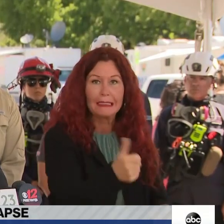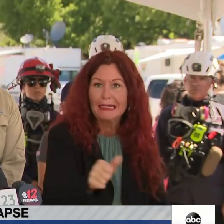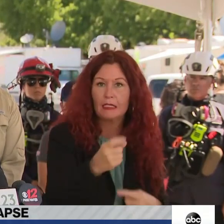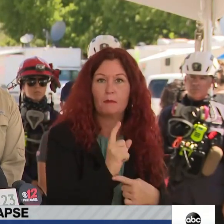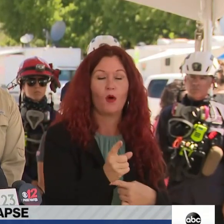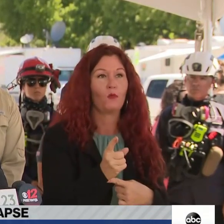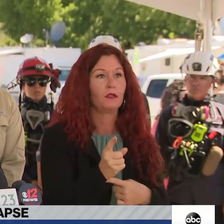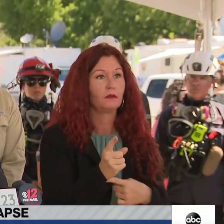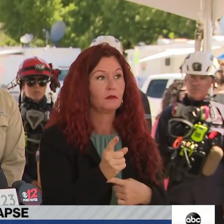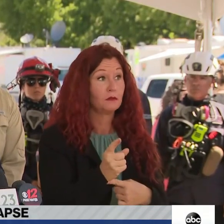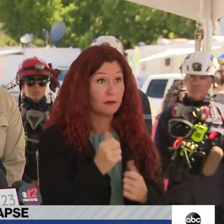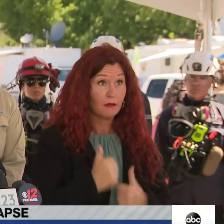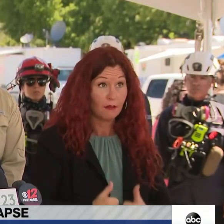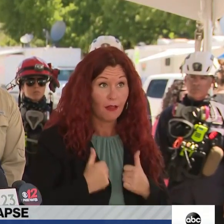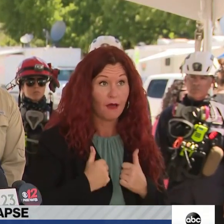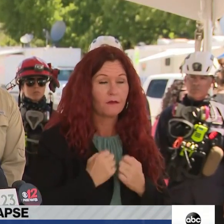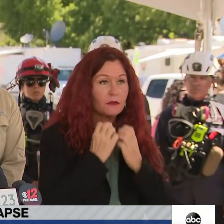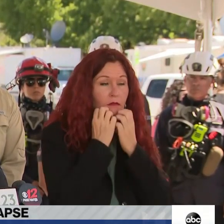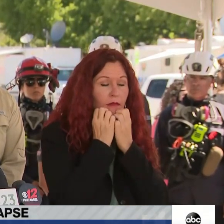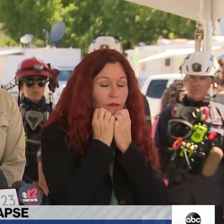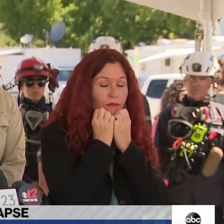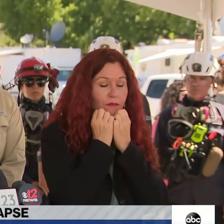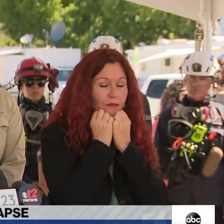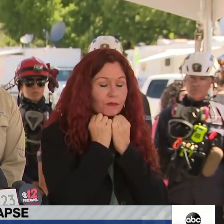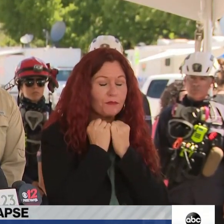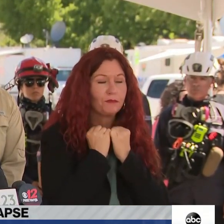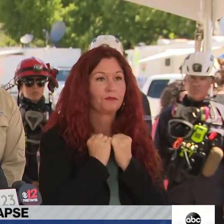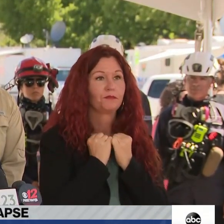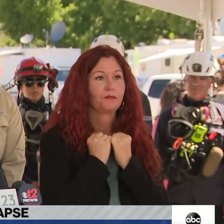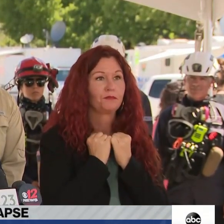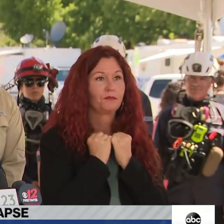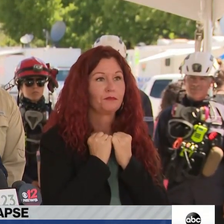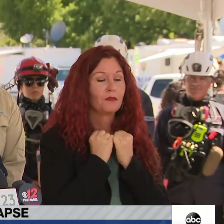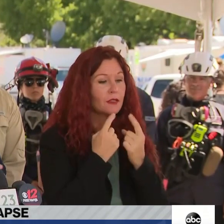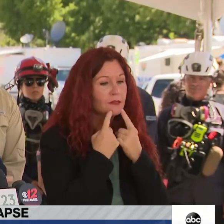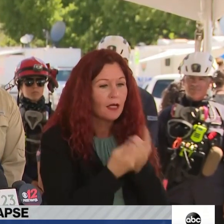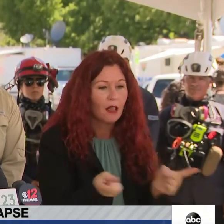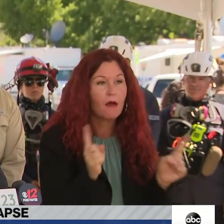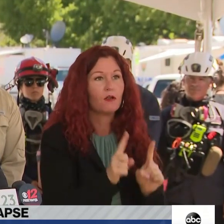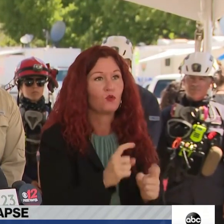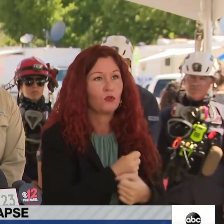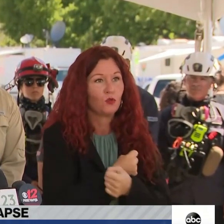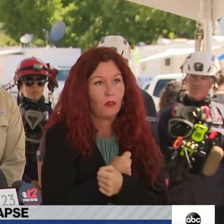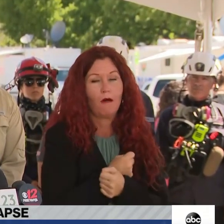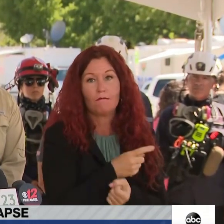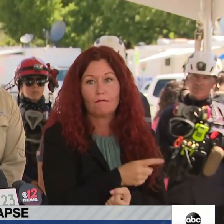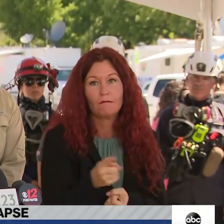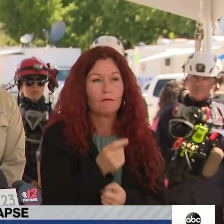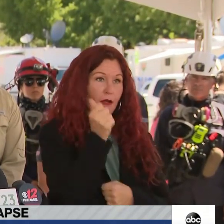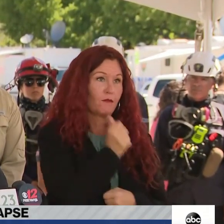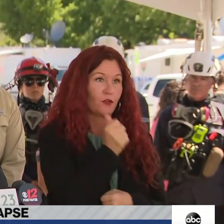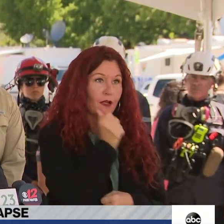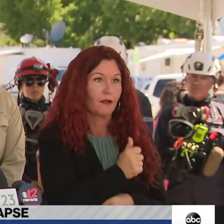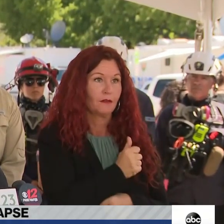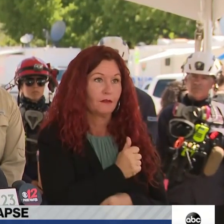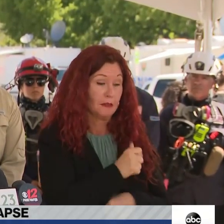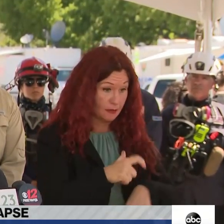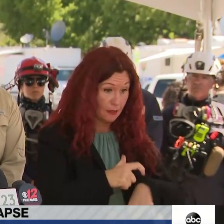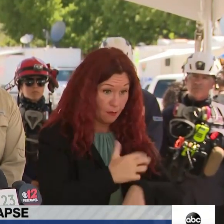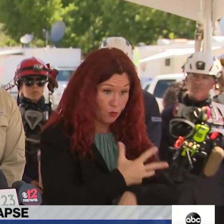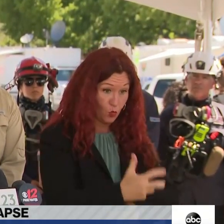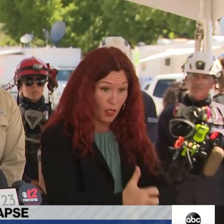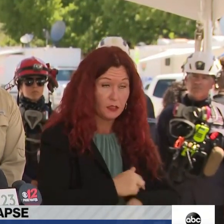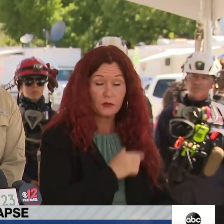Make sure you hug those. I mean, I hug my kids anyways because I love them more than anything. But when you see something like that, you think about there were